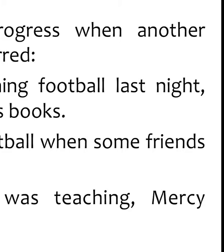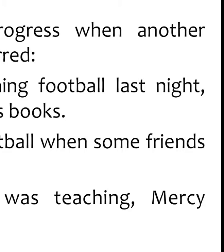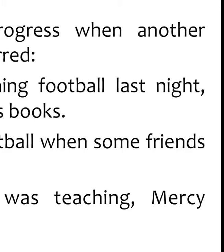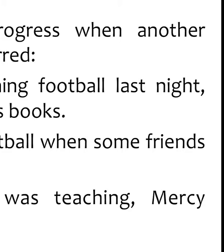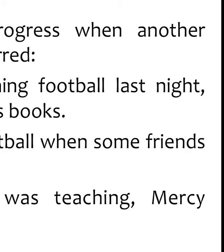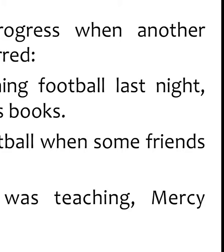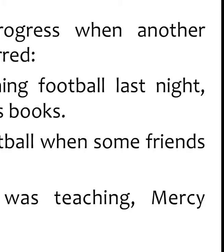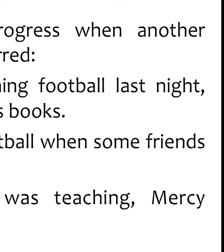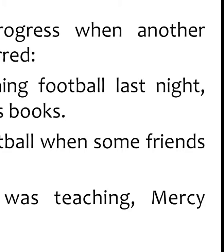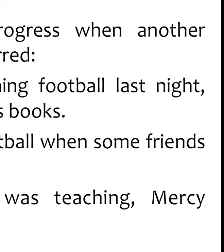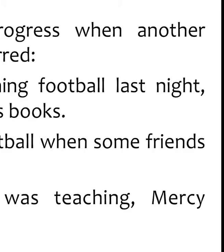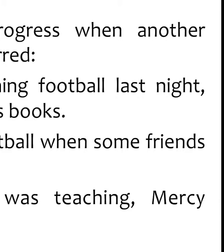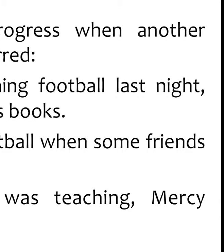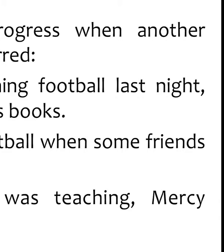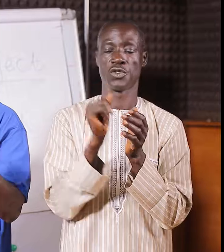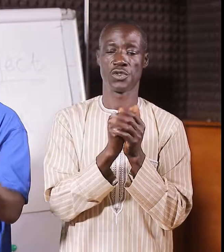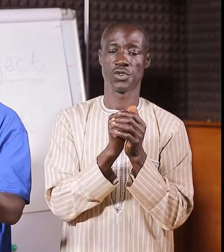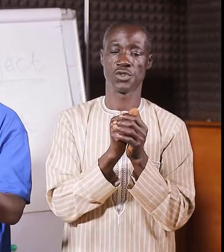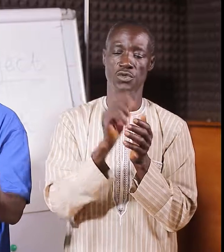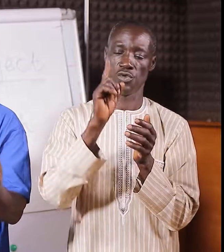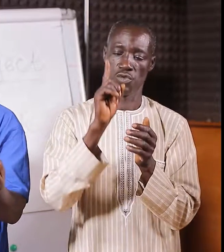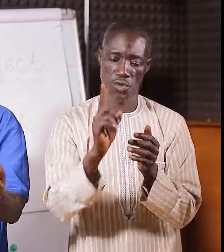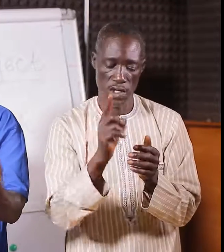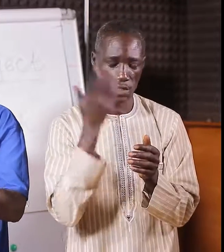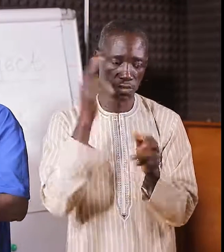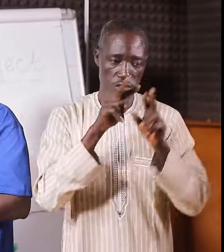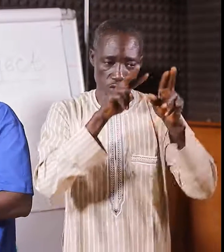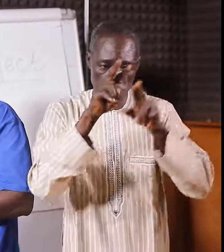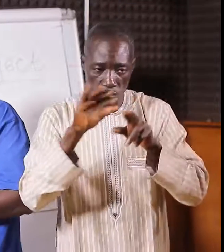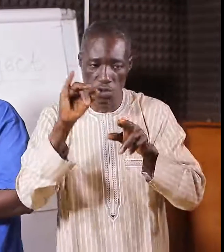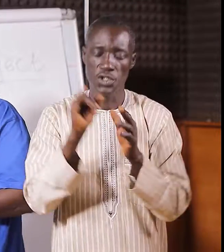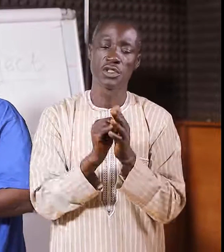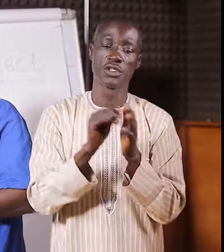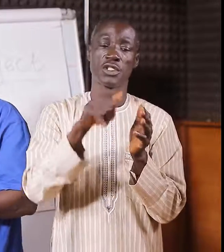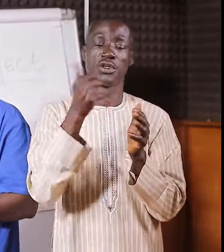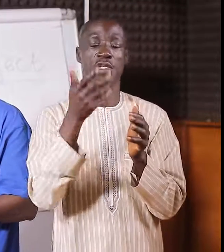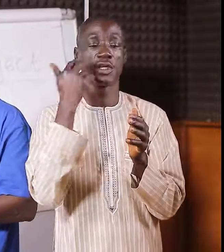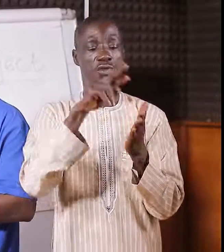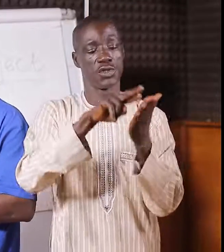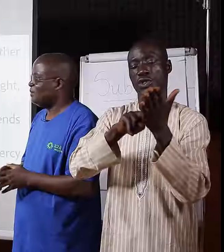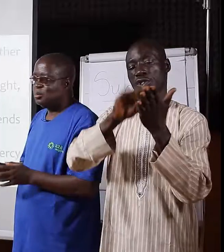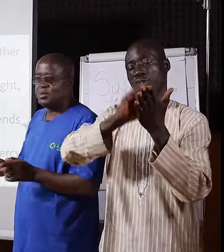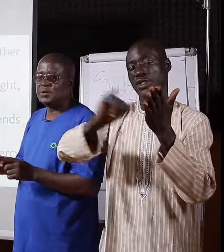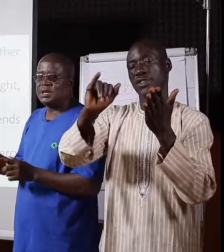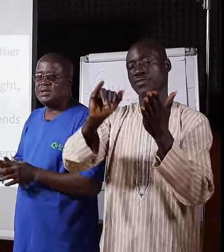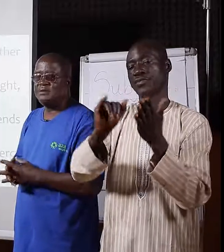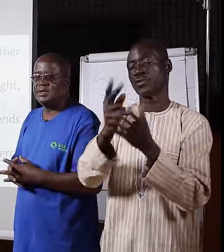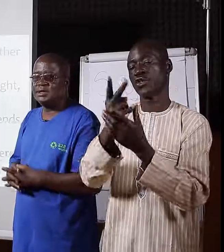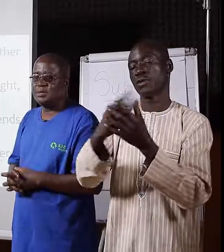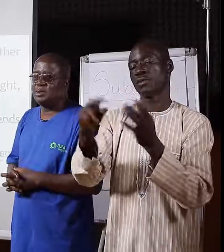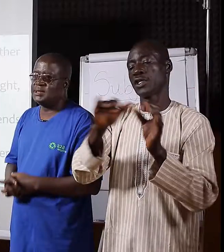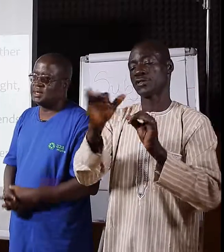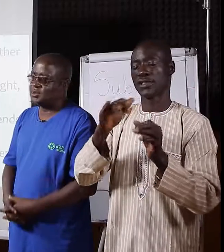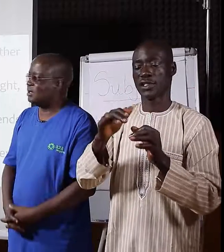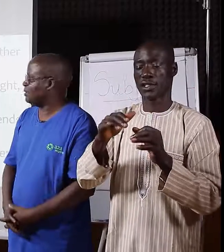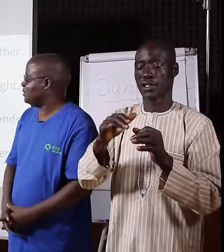books. So, one was watching and the other was reading. Both activities